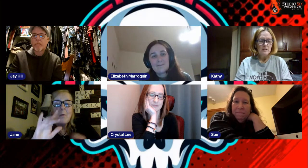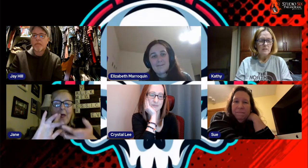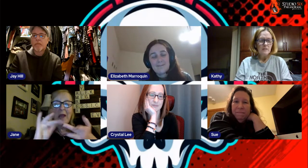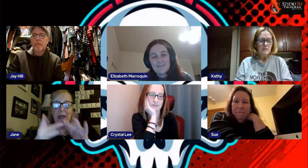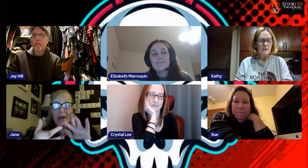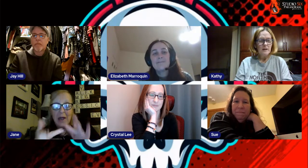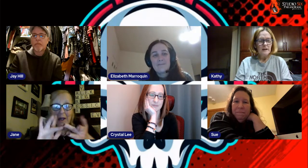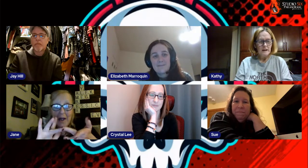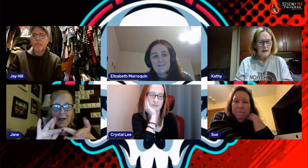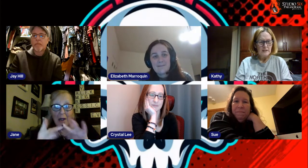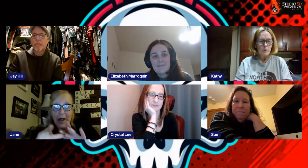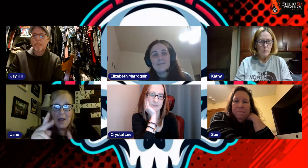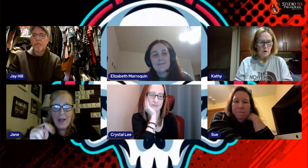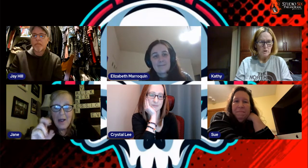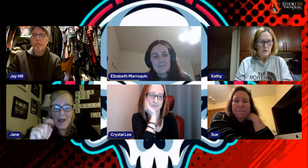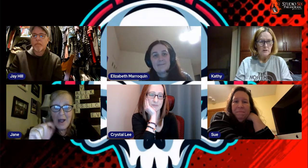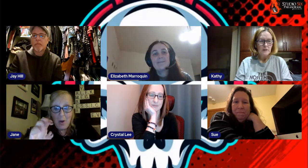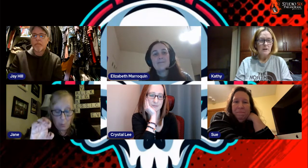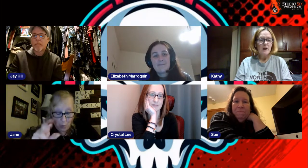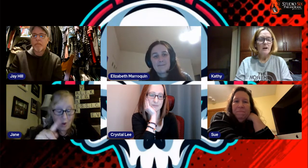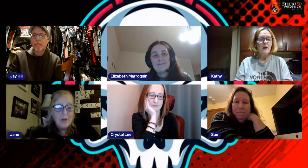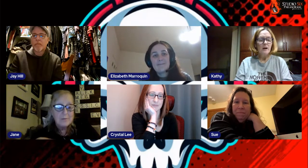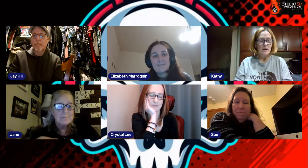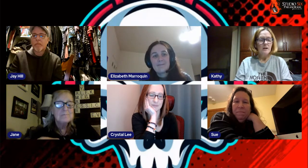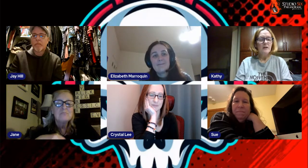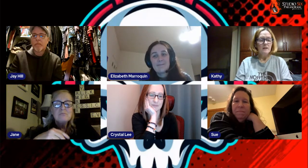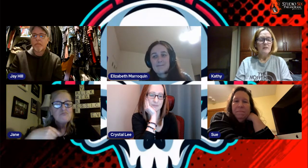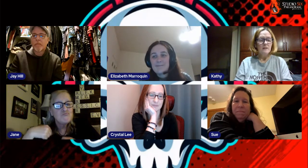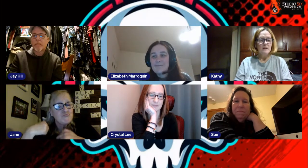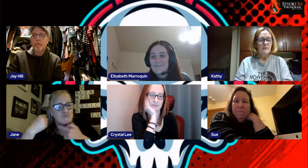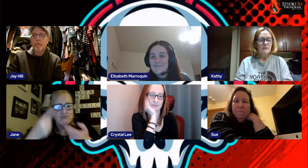paranormal network